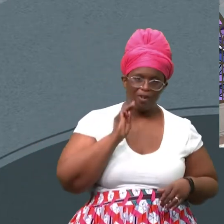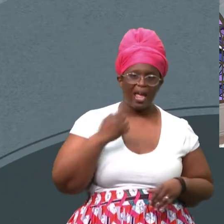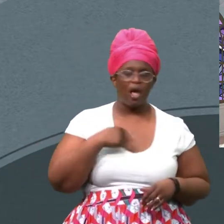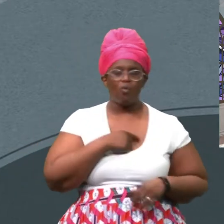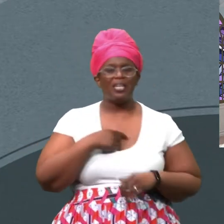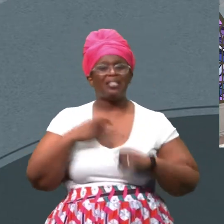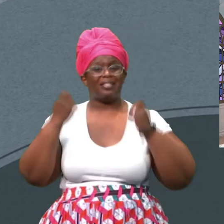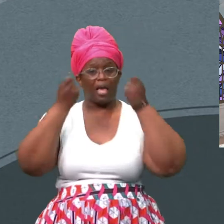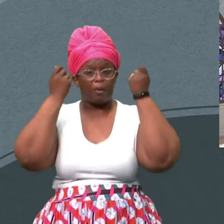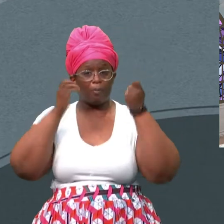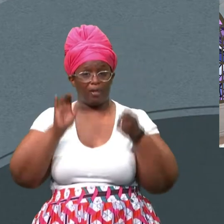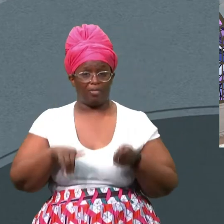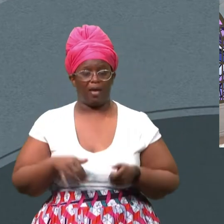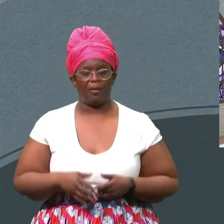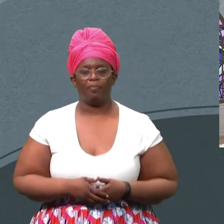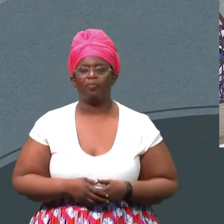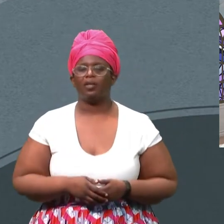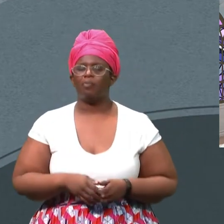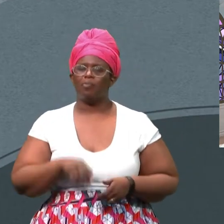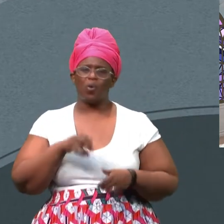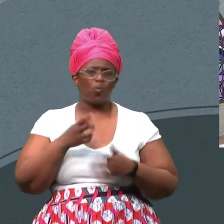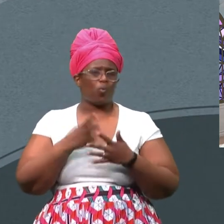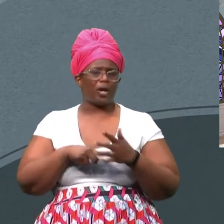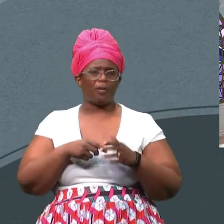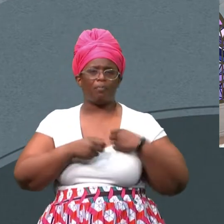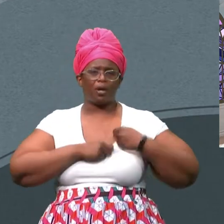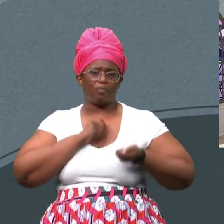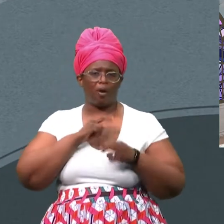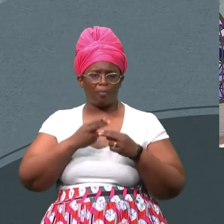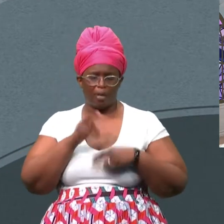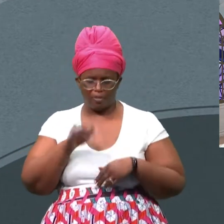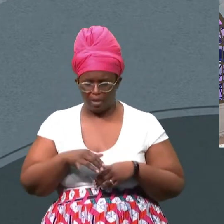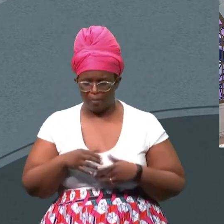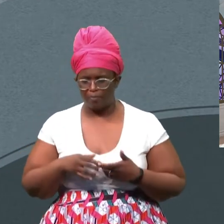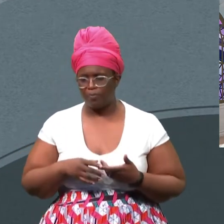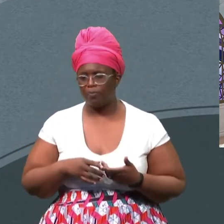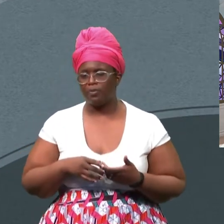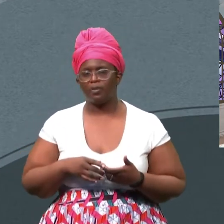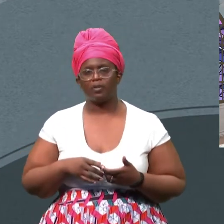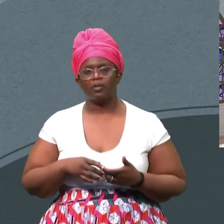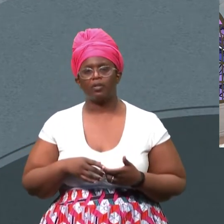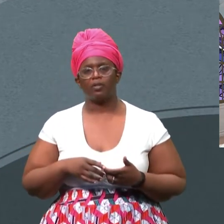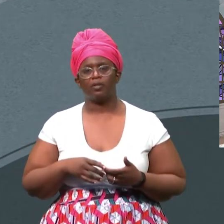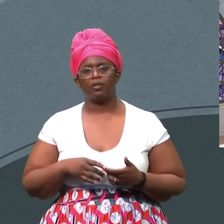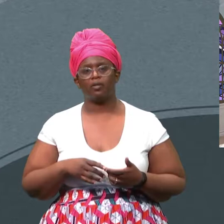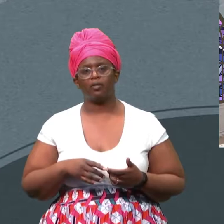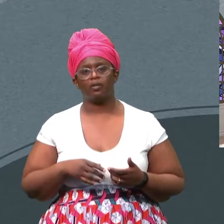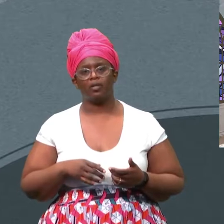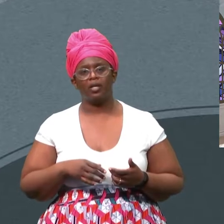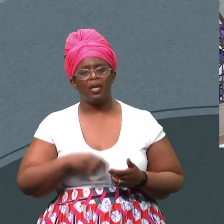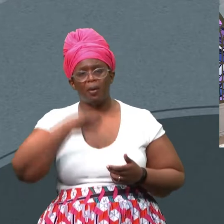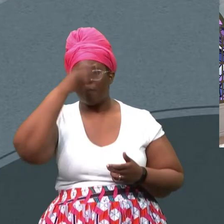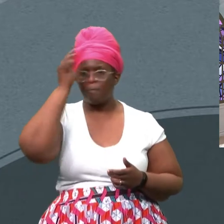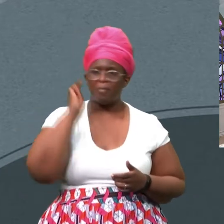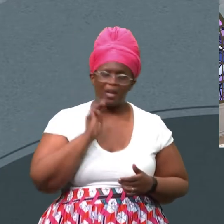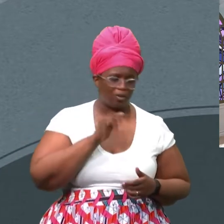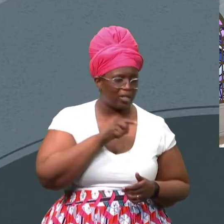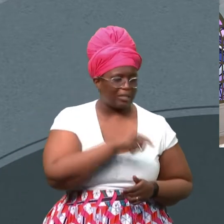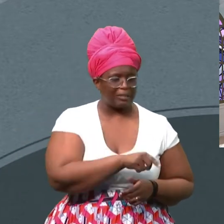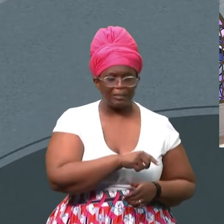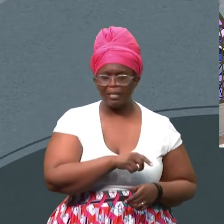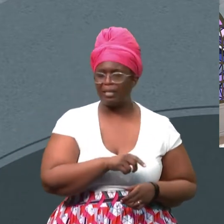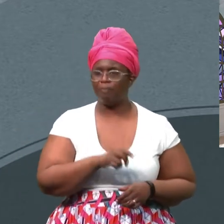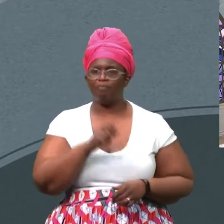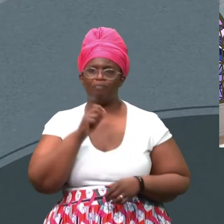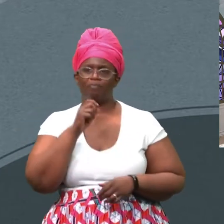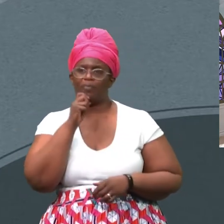what breaks my heart initially is that wherever she was, she didn't trust that the people that were there could celebrate what